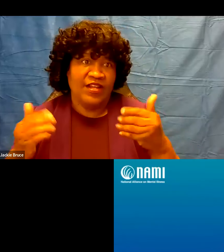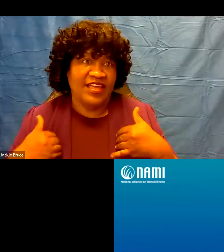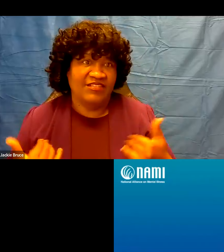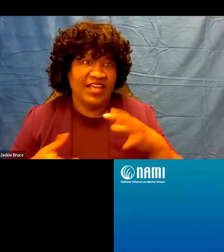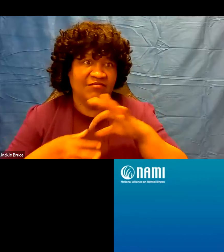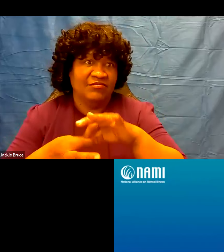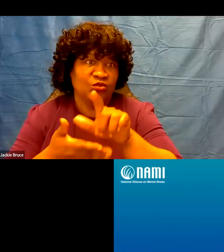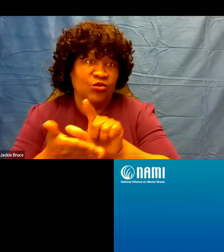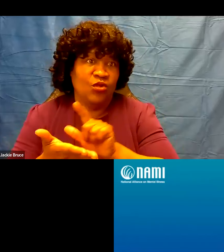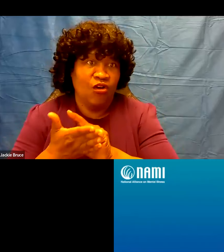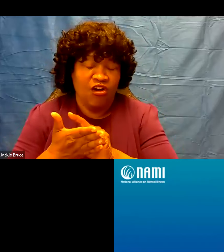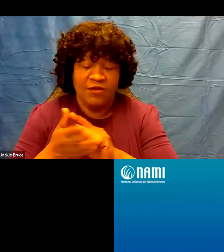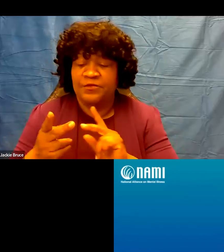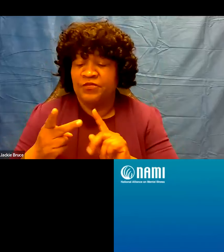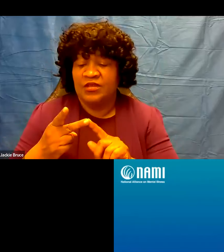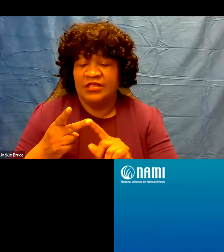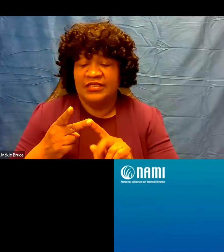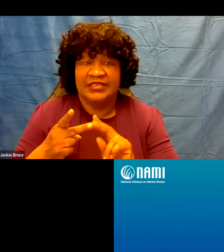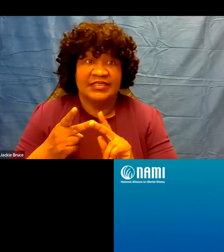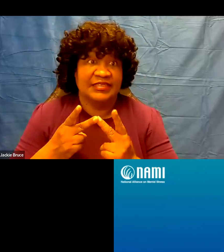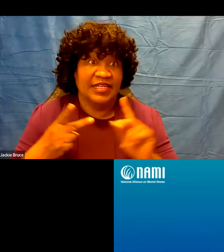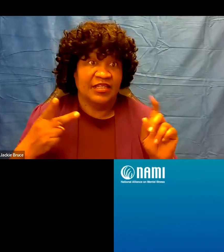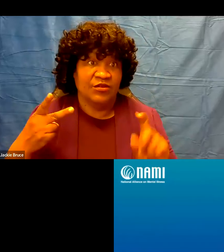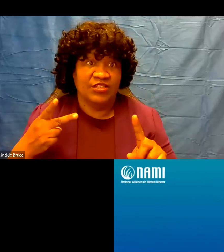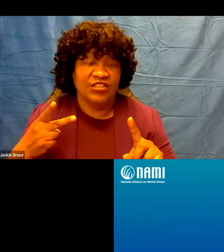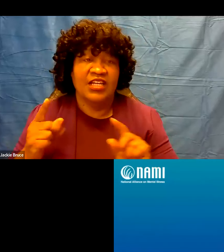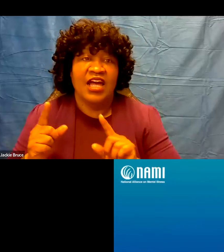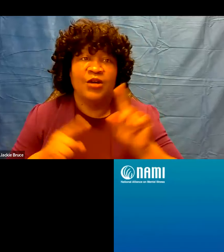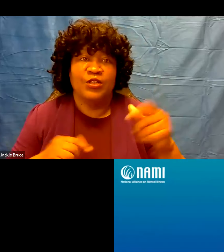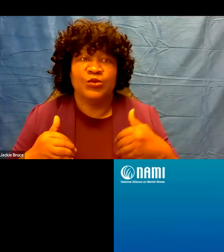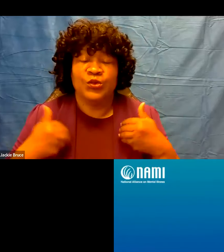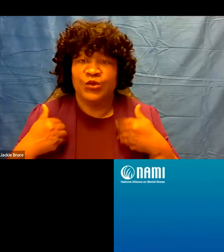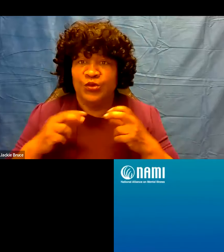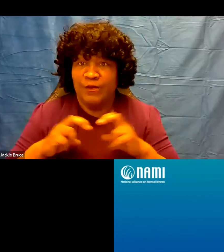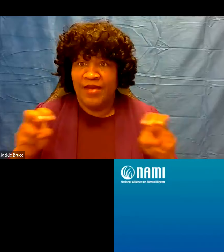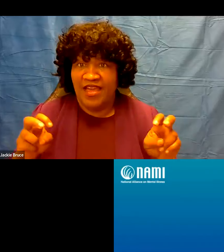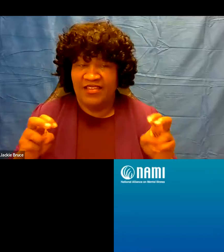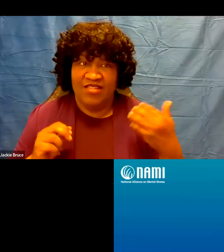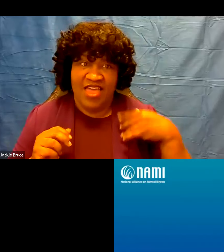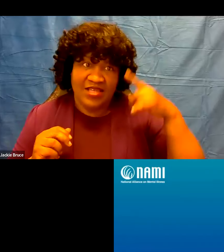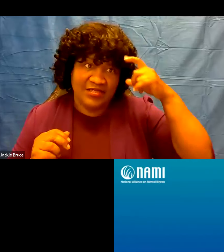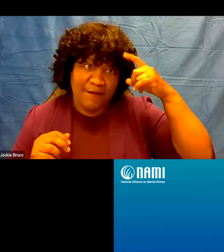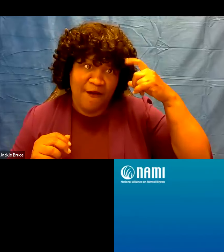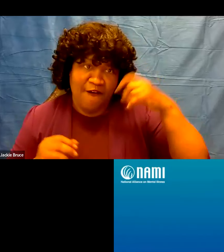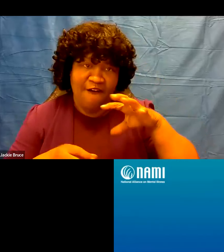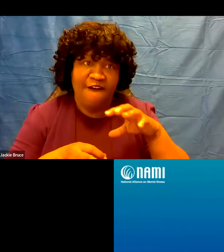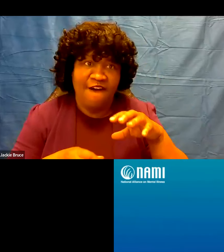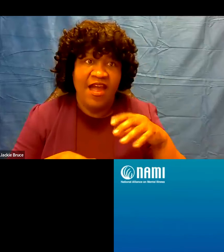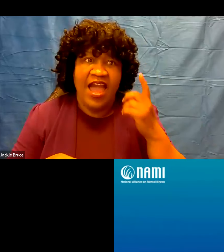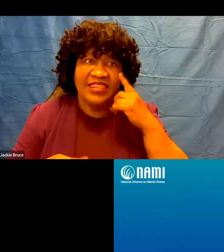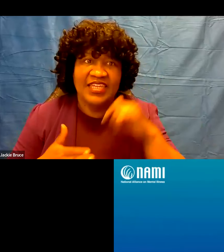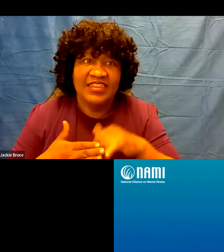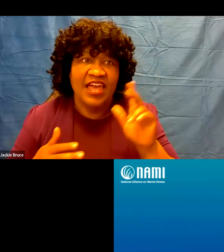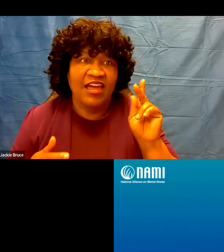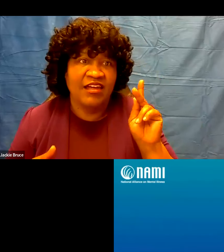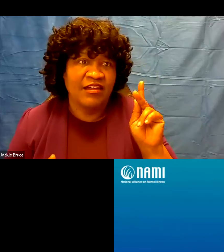law? And two, I went to a youth panel this last summer. I believe